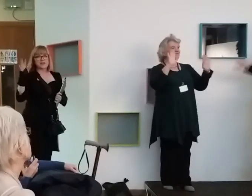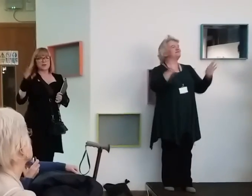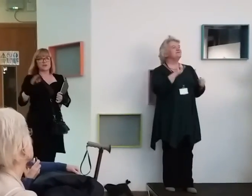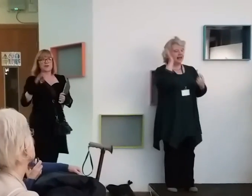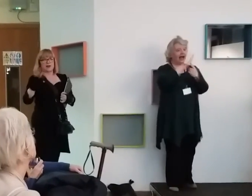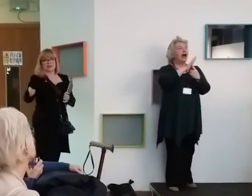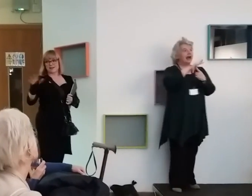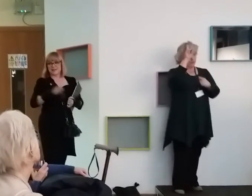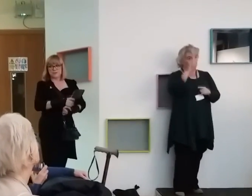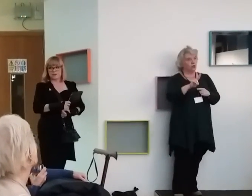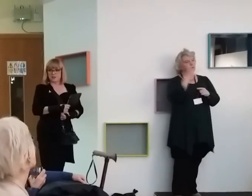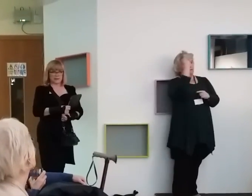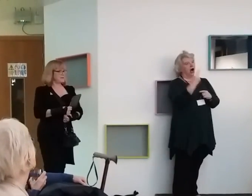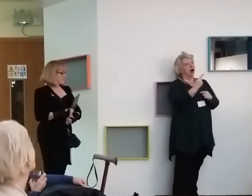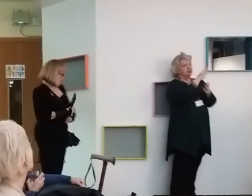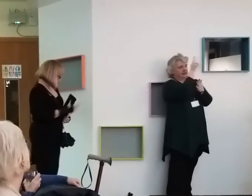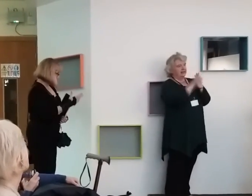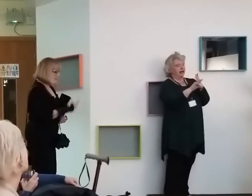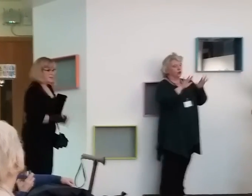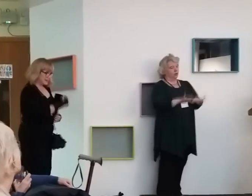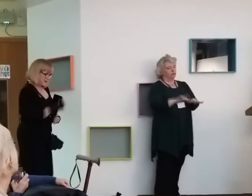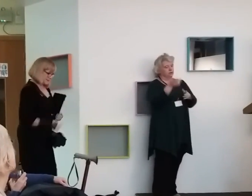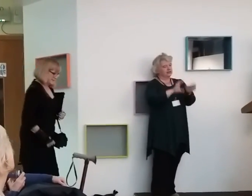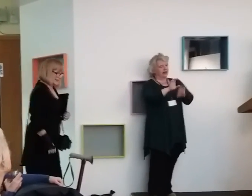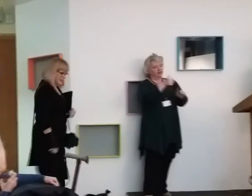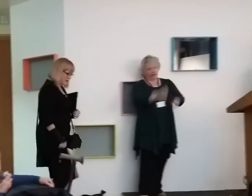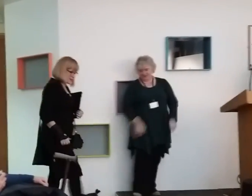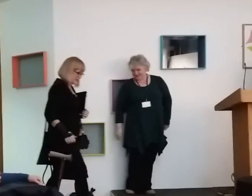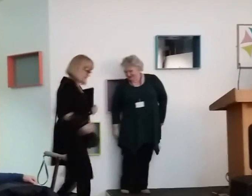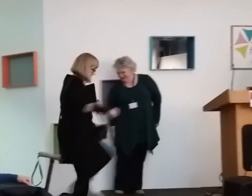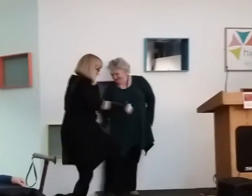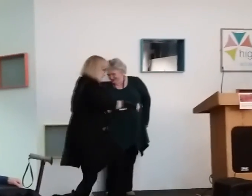Yes, head of school for art, design and computer science. That's it. Okay, nearly right. Nearly